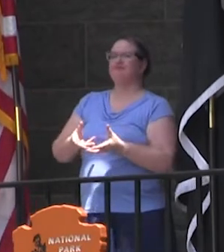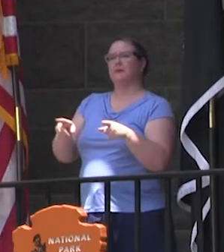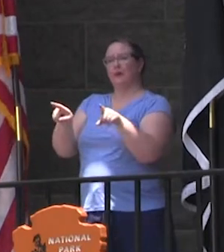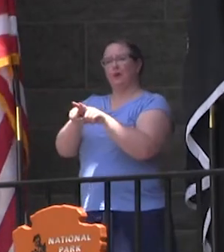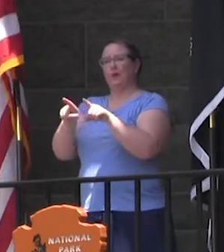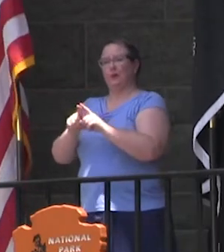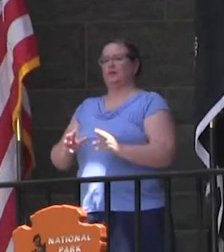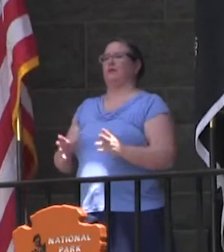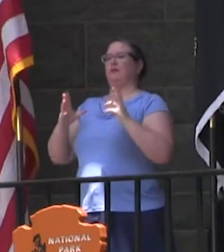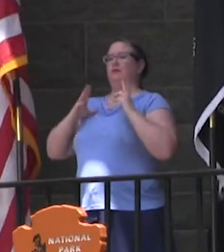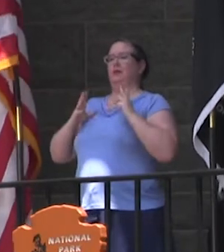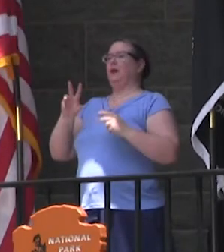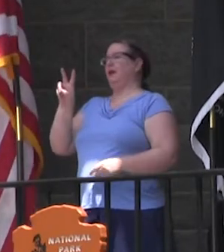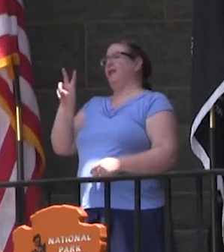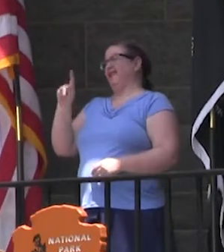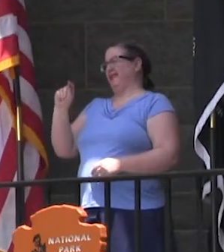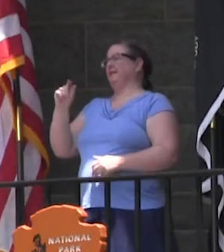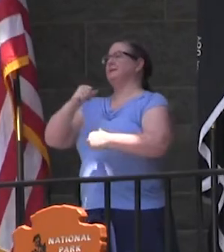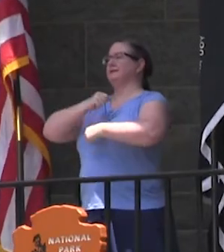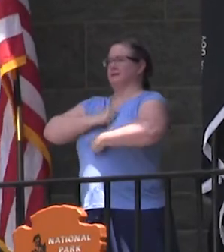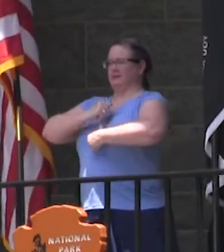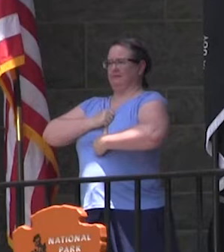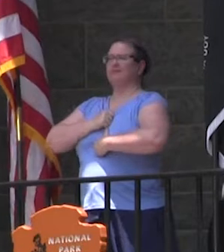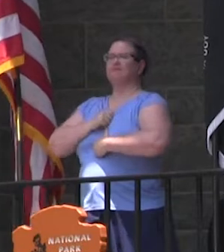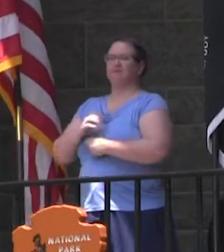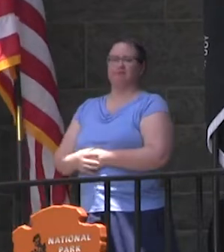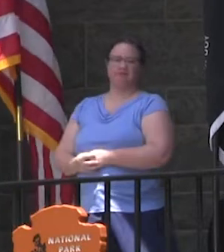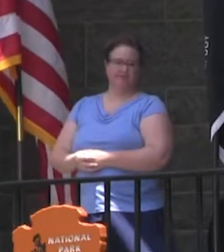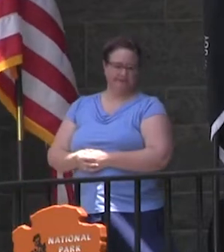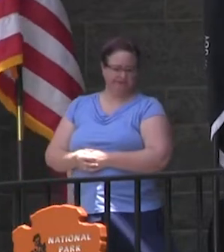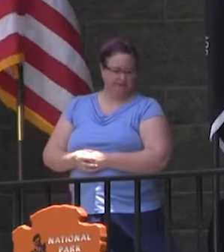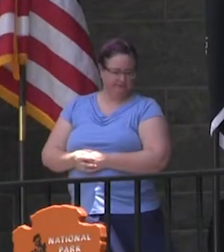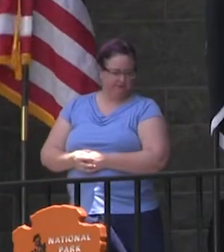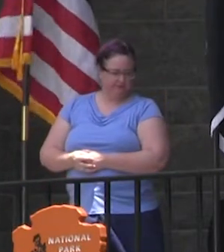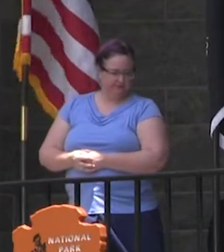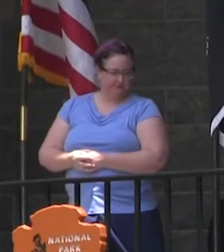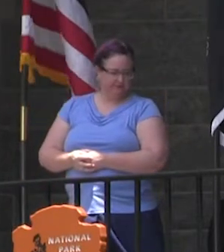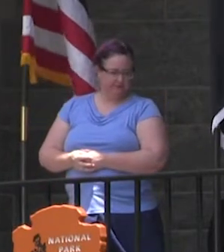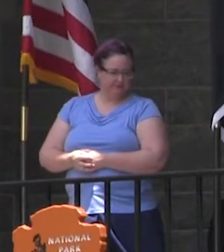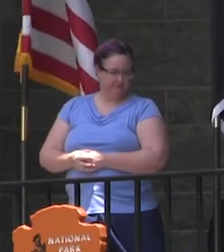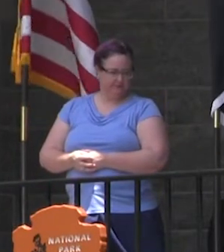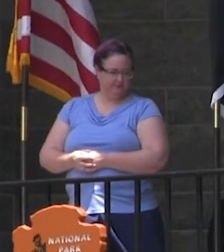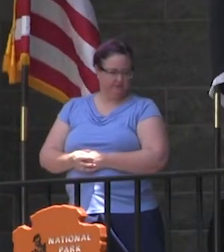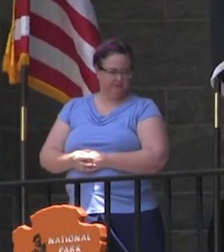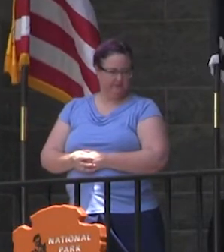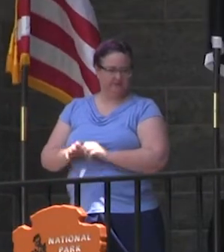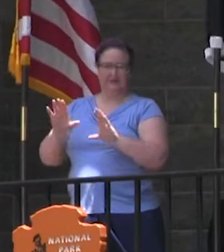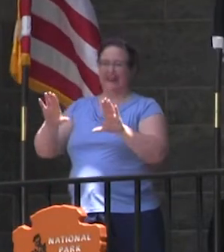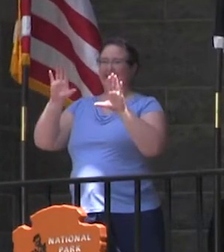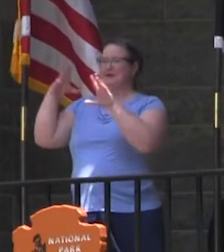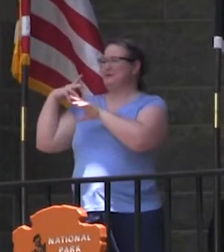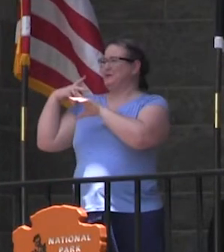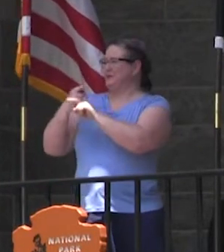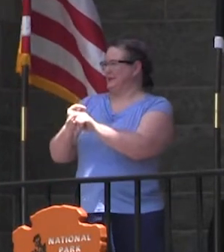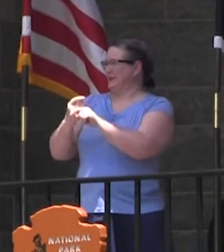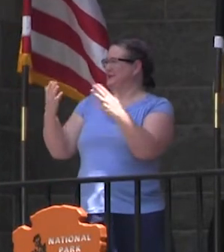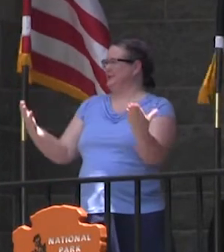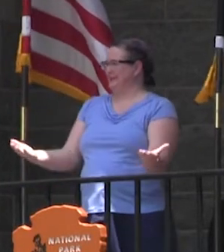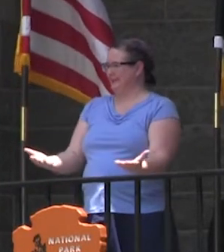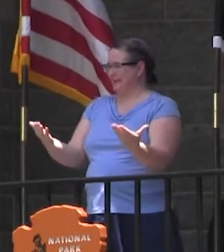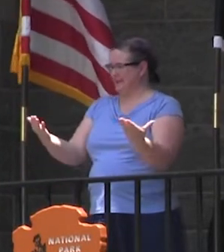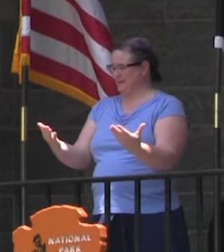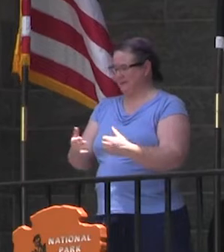veterans who are with us today. And so, as is a great tradition at events like